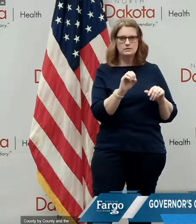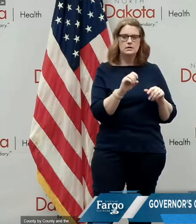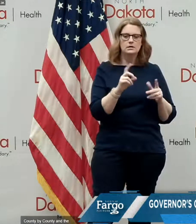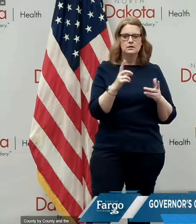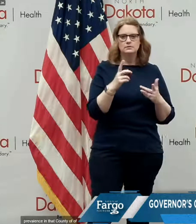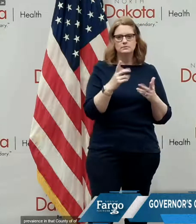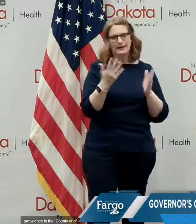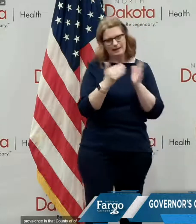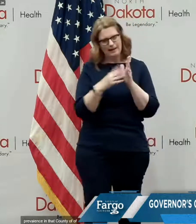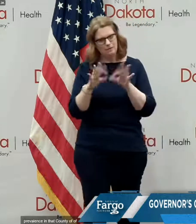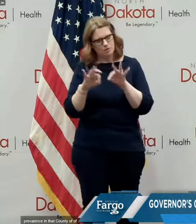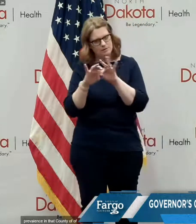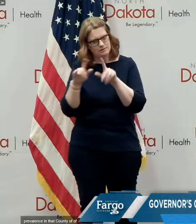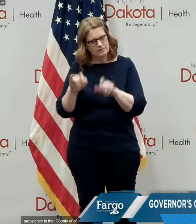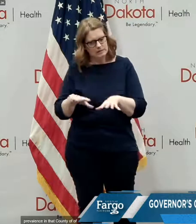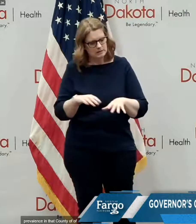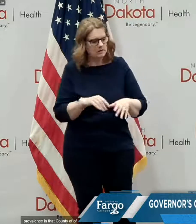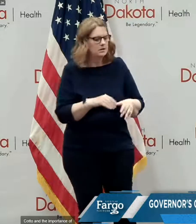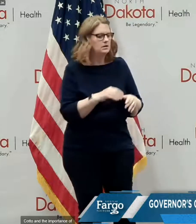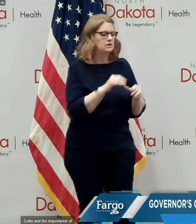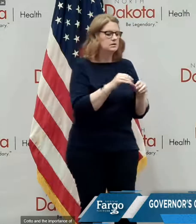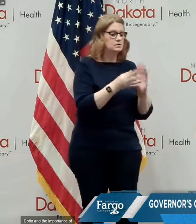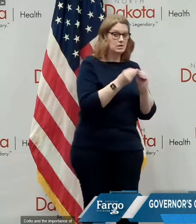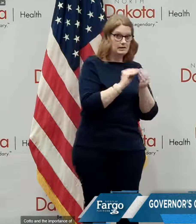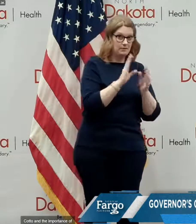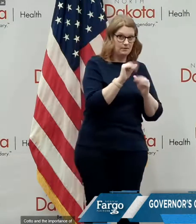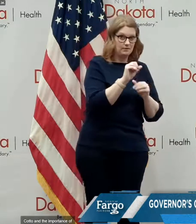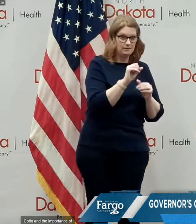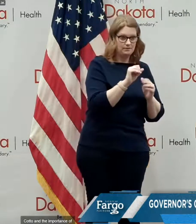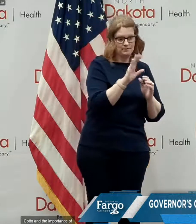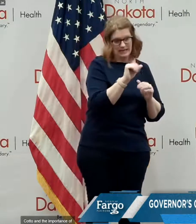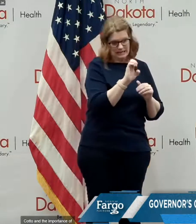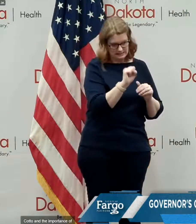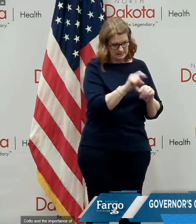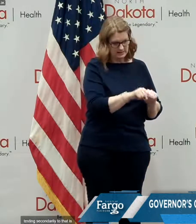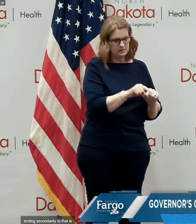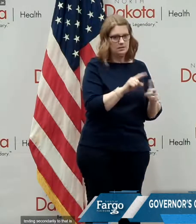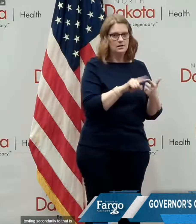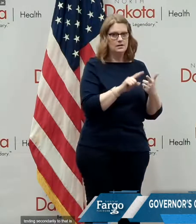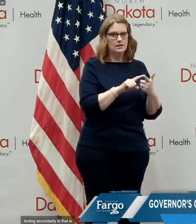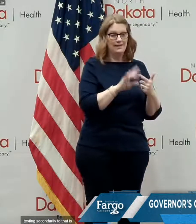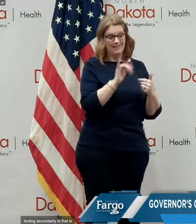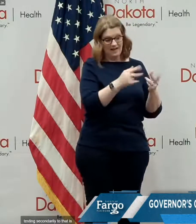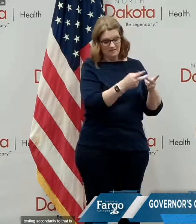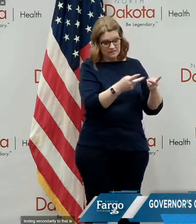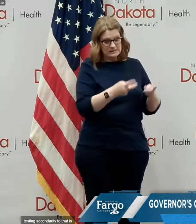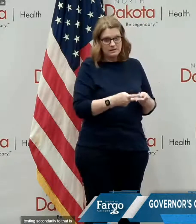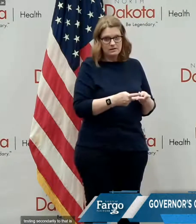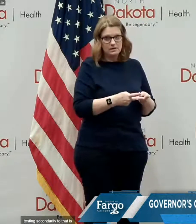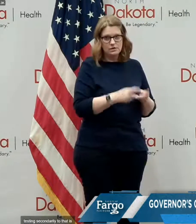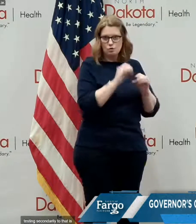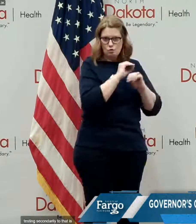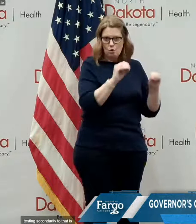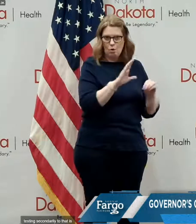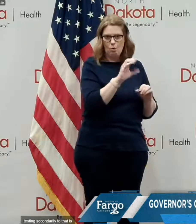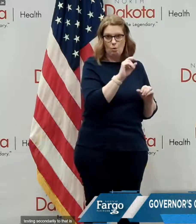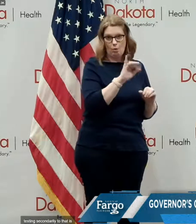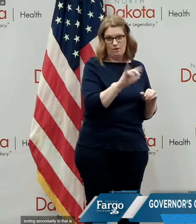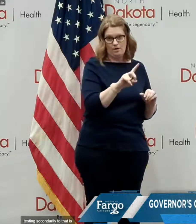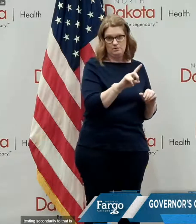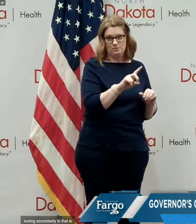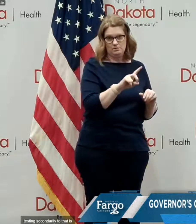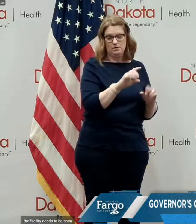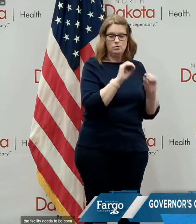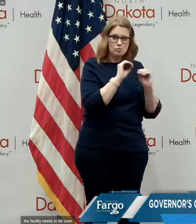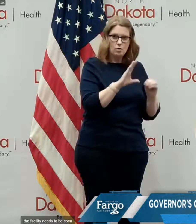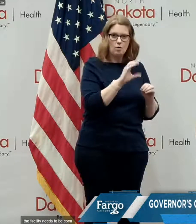testing. Secondarily to that is the facility needs to be COVID-free, and there needs to